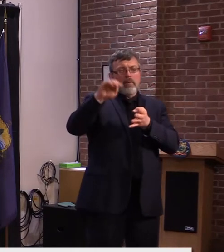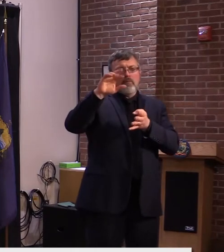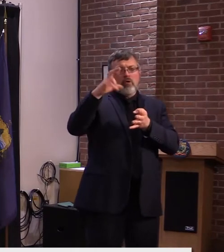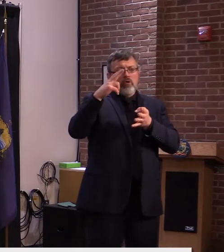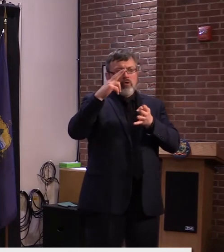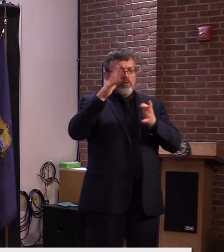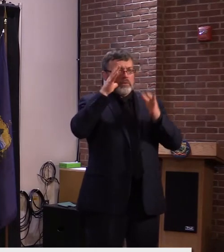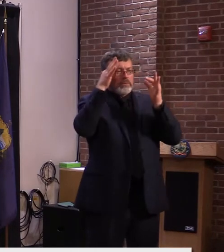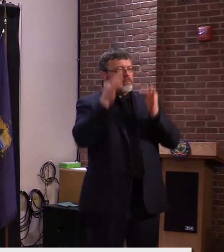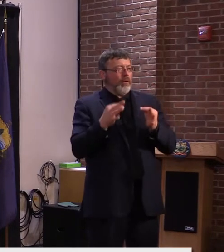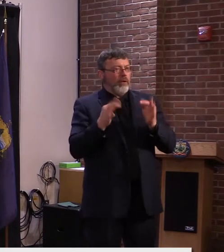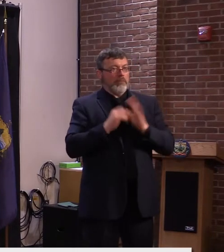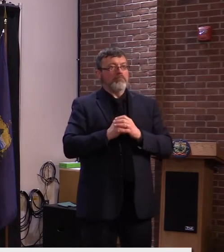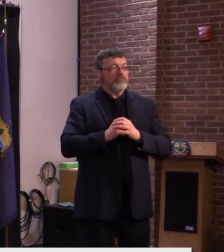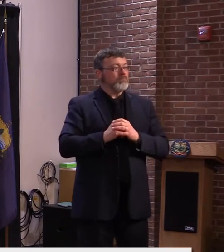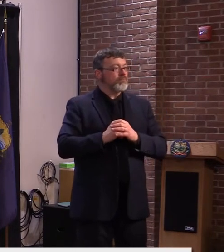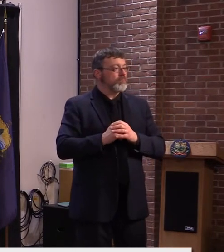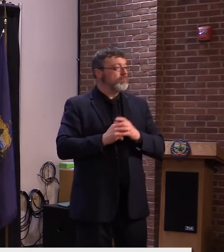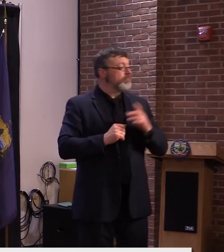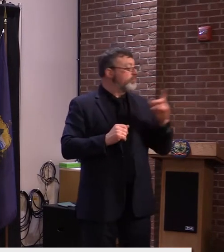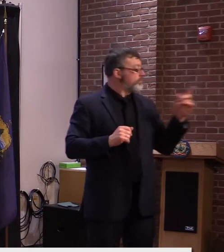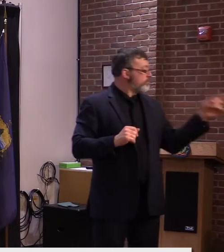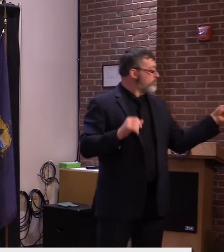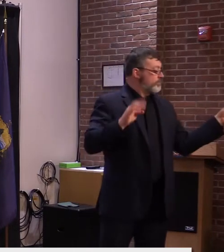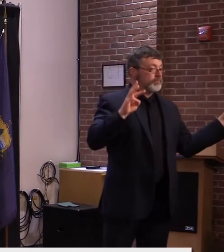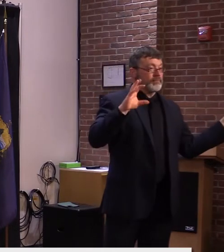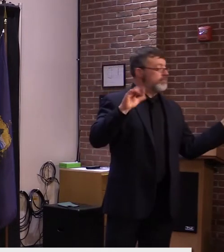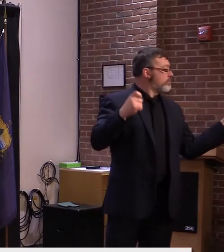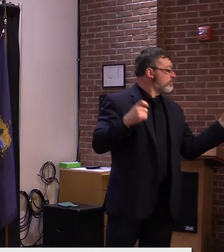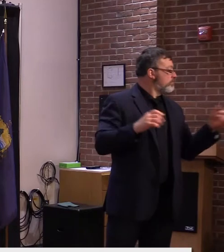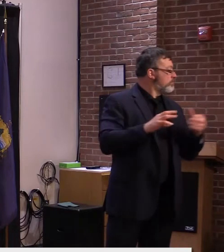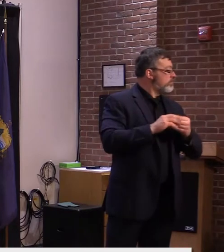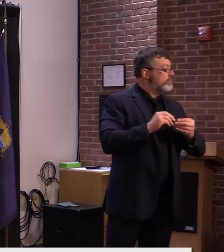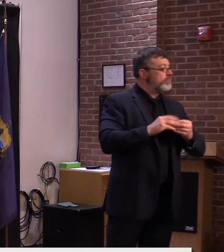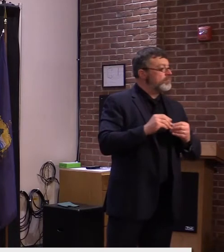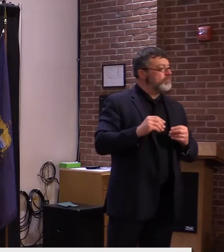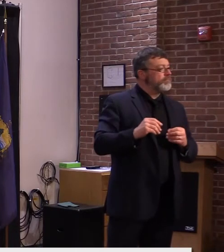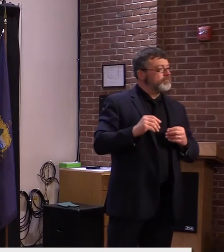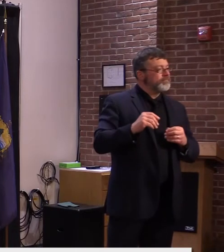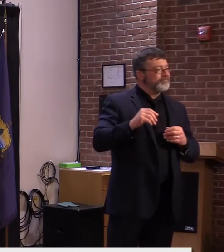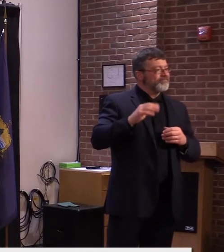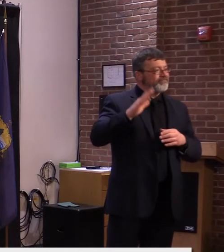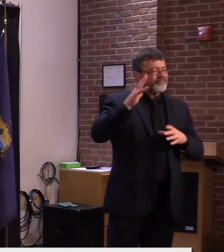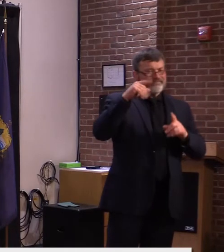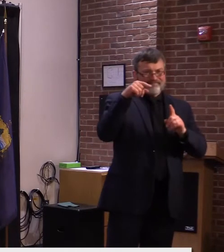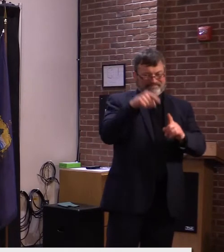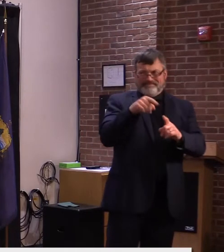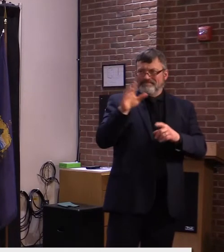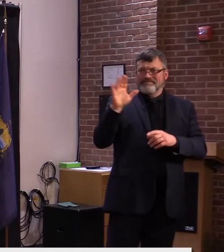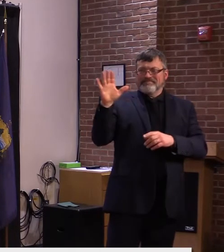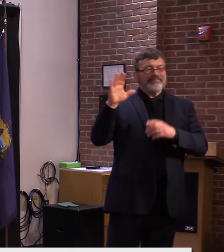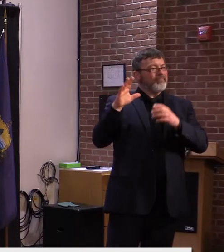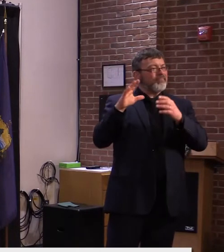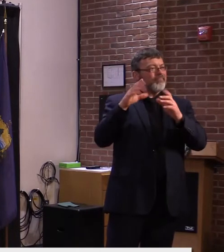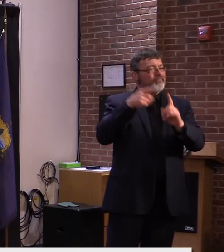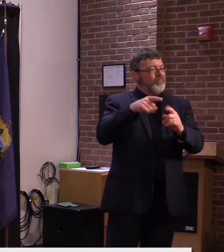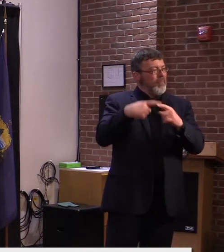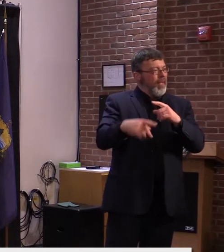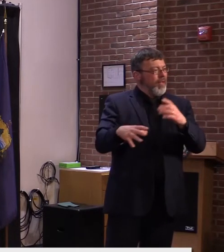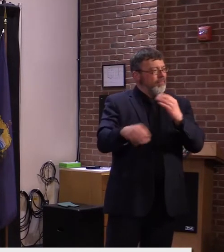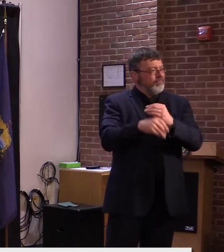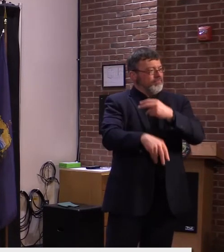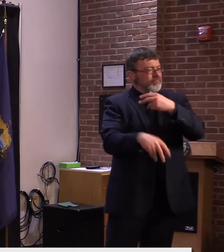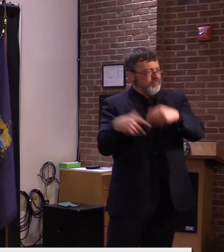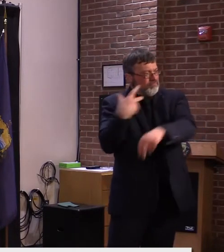Governor, I know we've talked about this before, and I guess in the context of boosters and how you see them playing out in the long term. You know, we